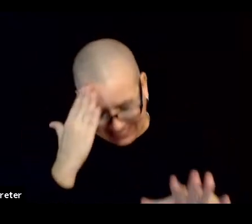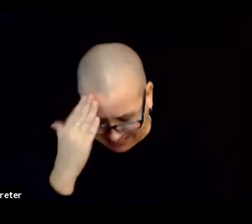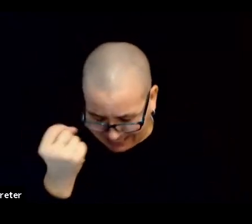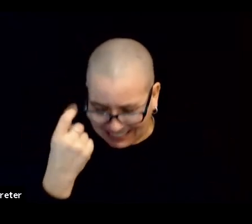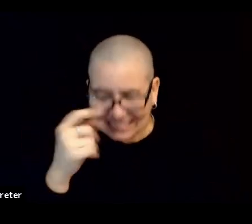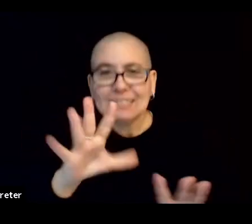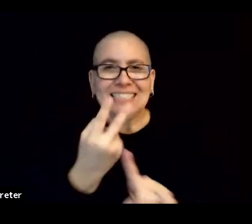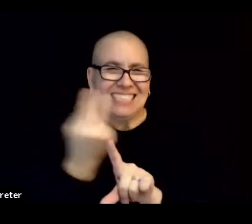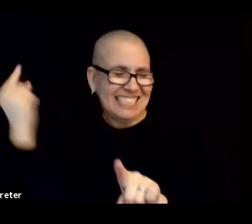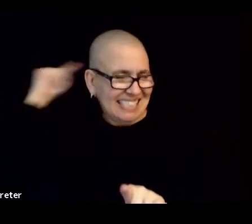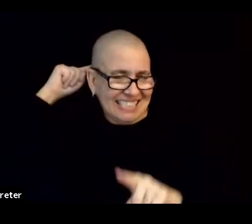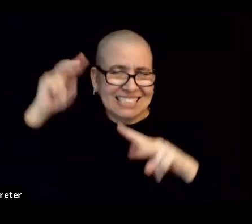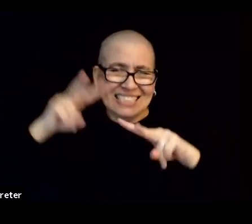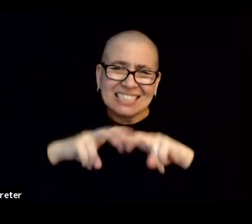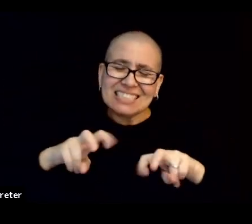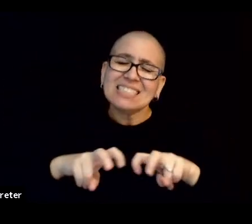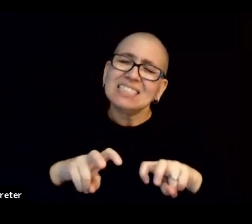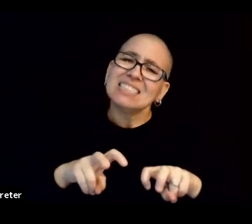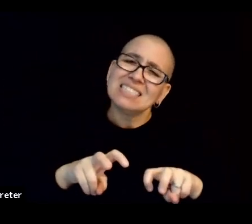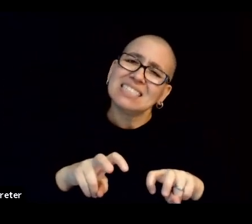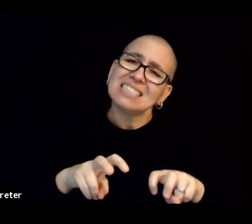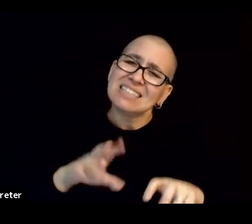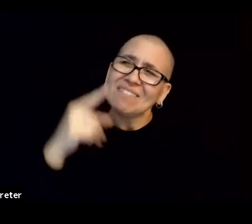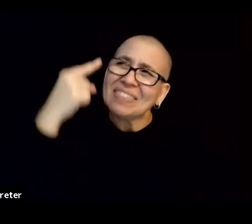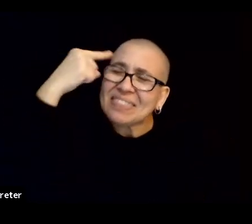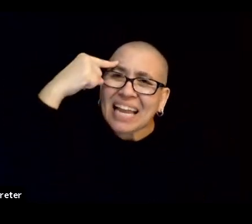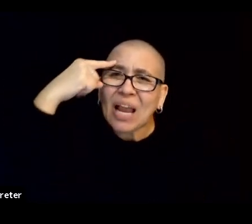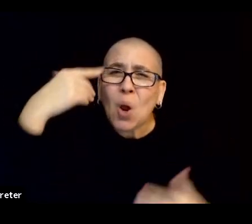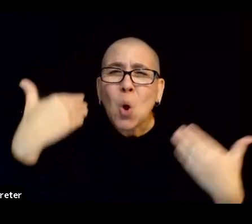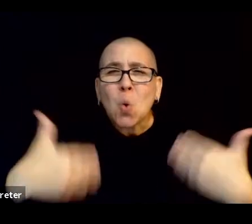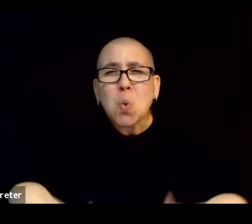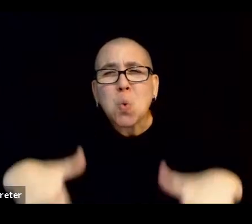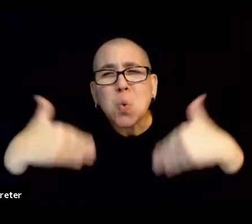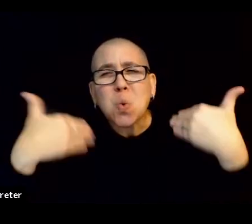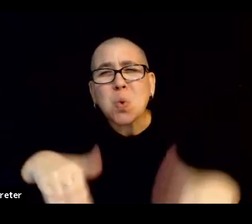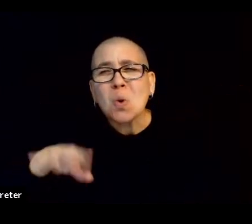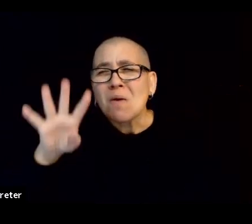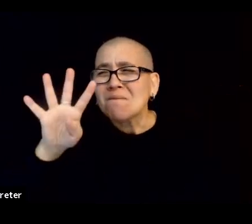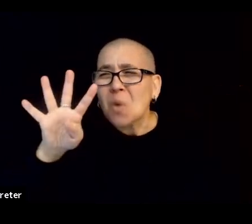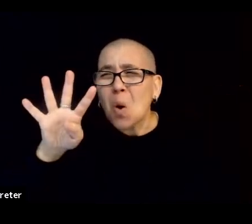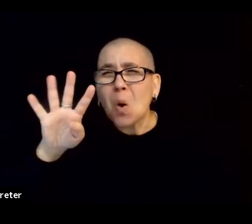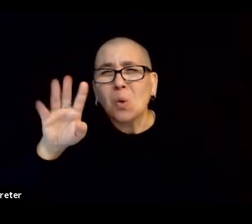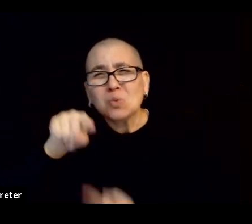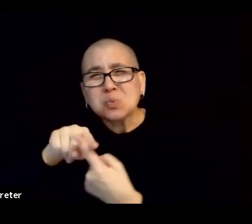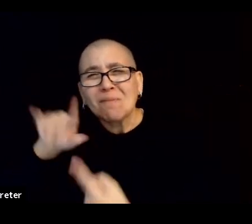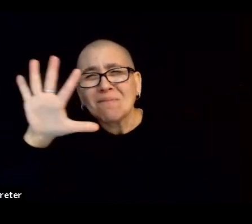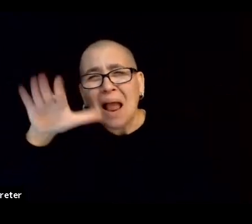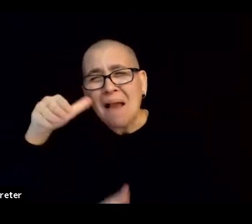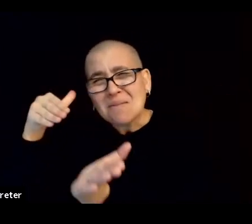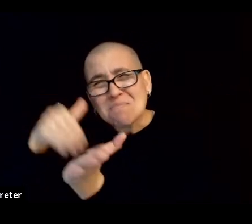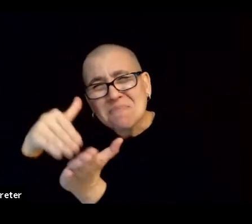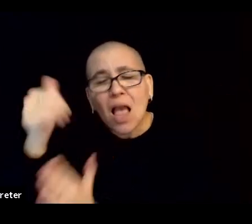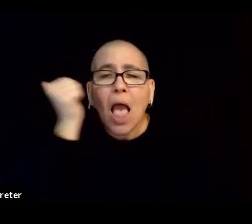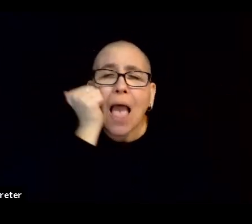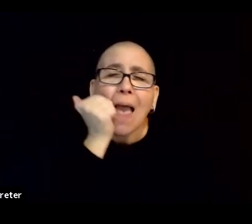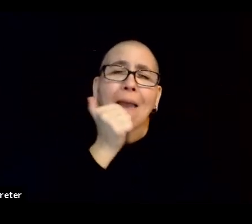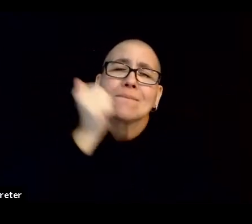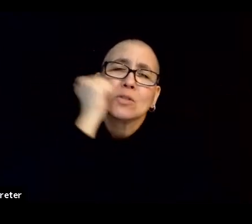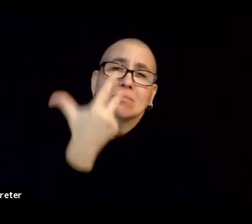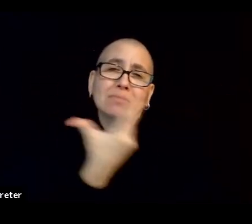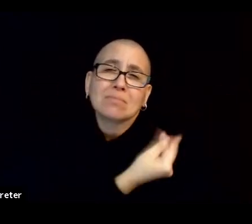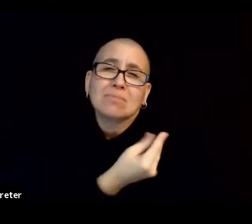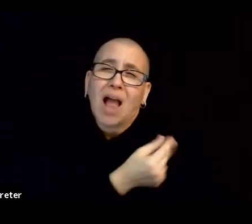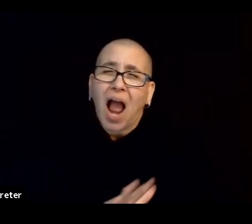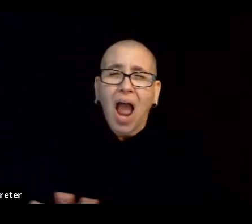vaccinating 4 and 5 million people a day. And at that rate, we're still months away. So I